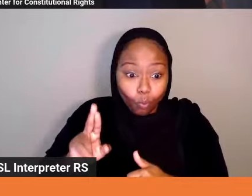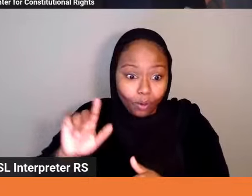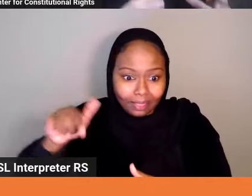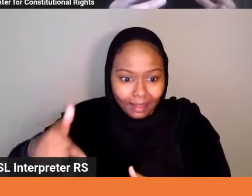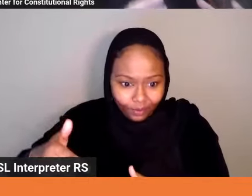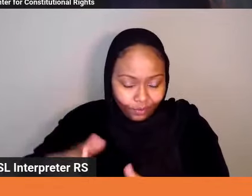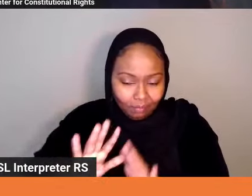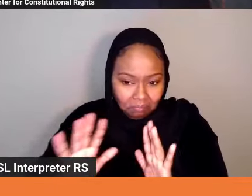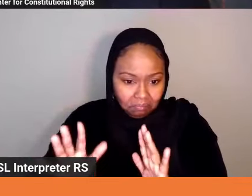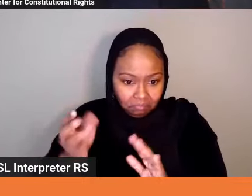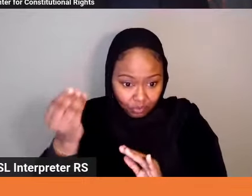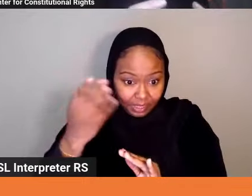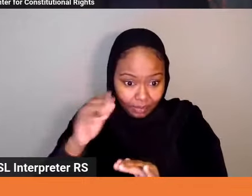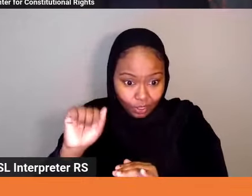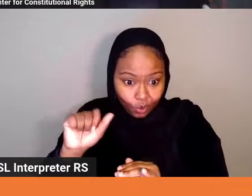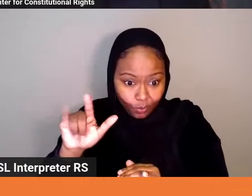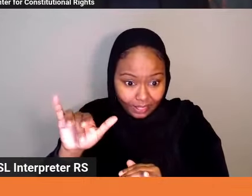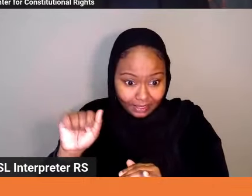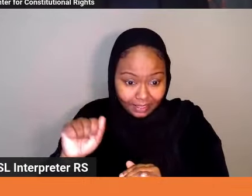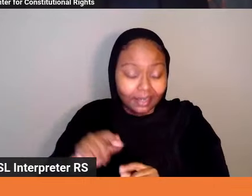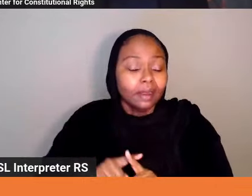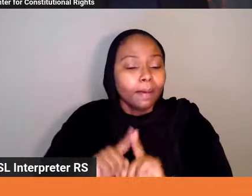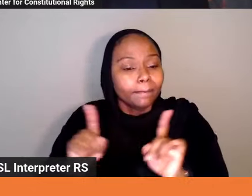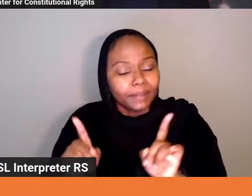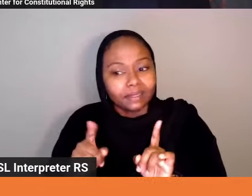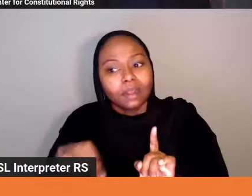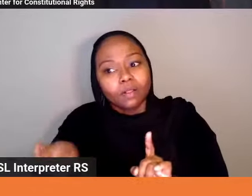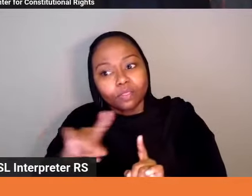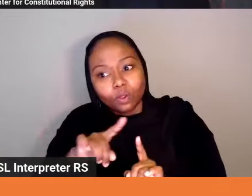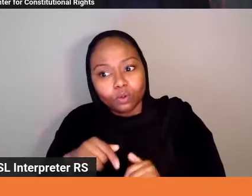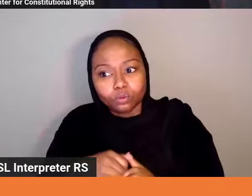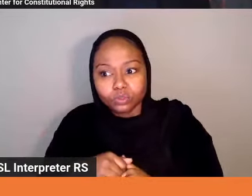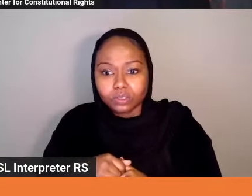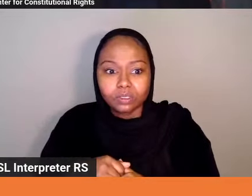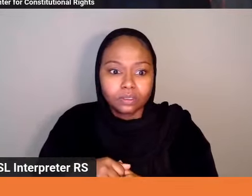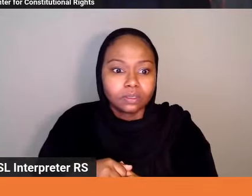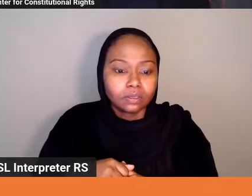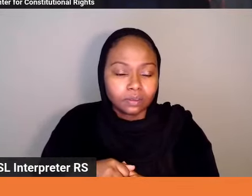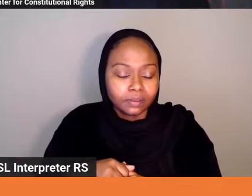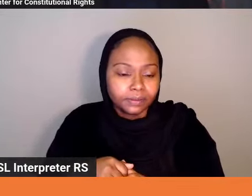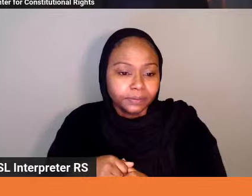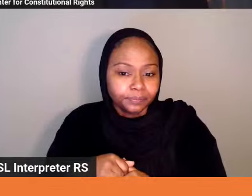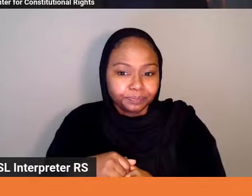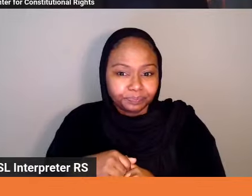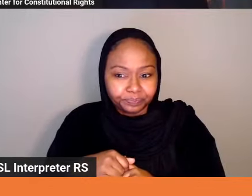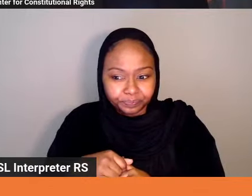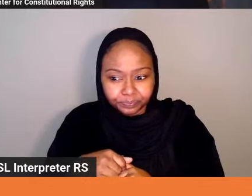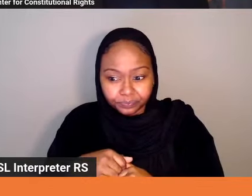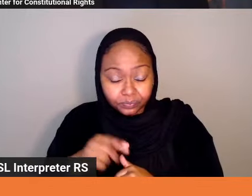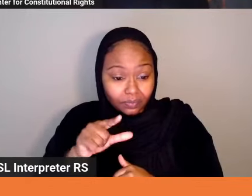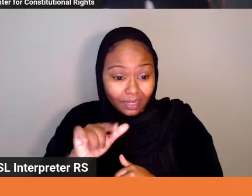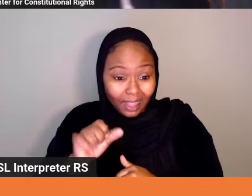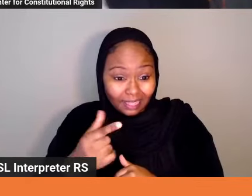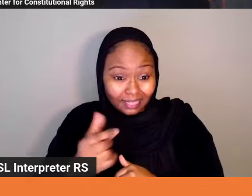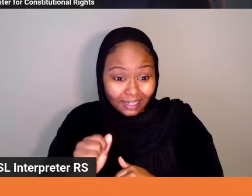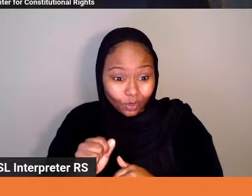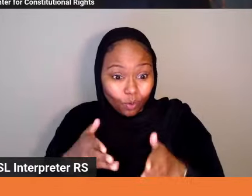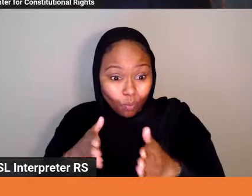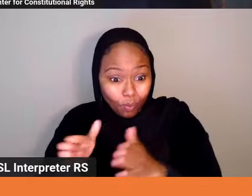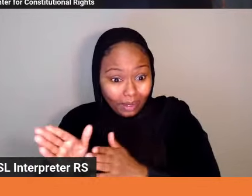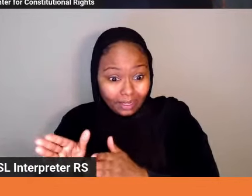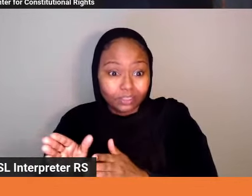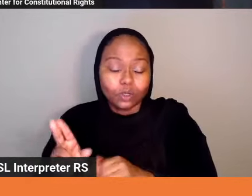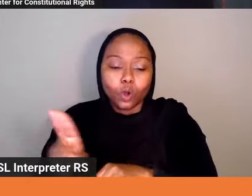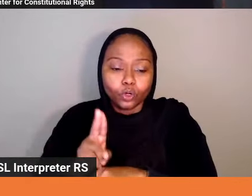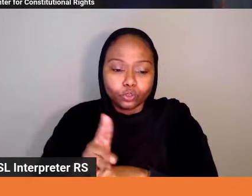But those legal frameworks are also used more popularly. And so I think whether